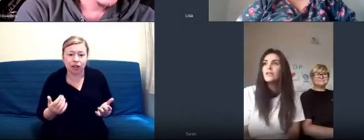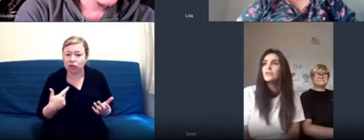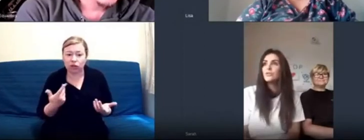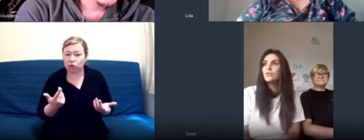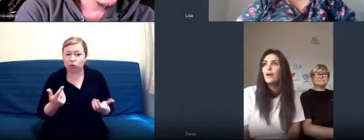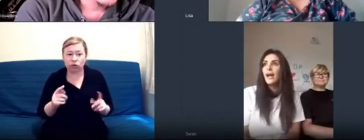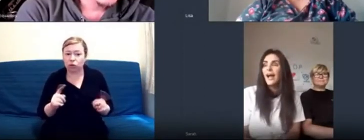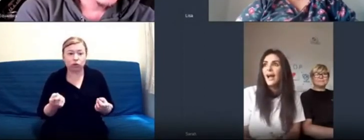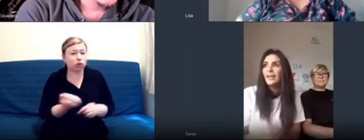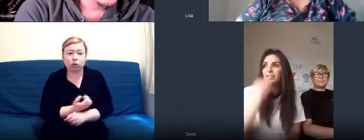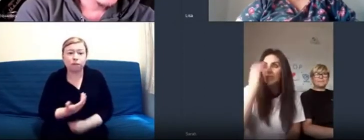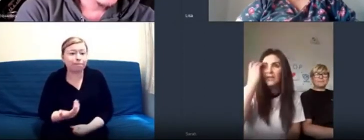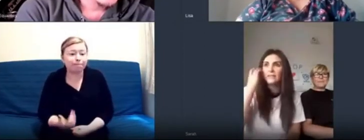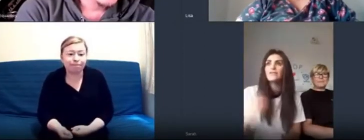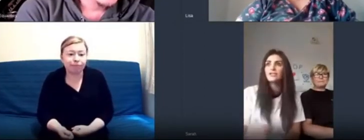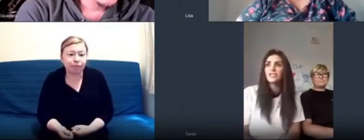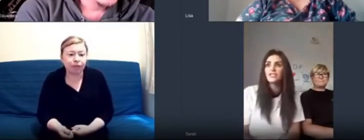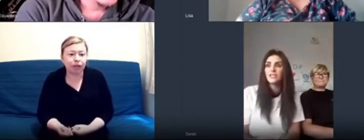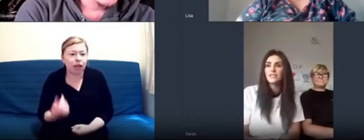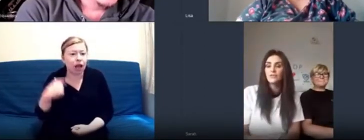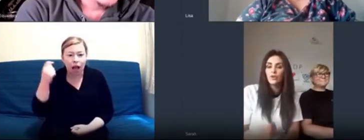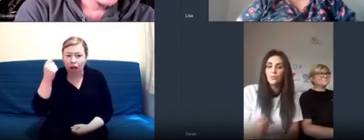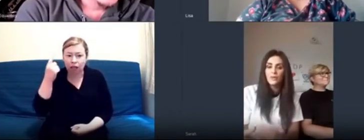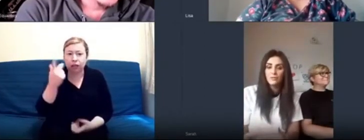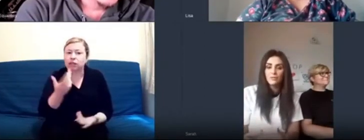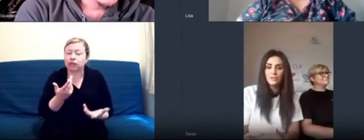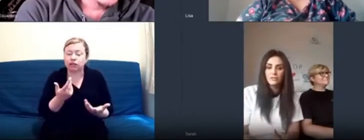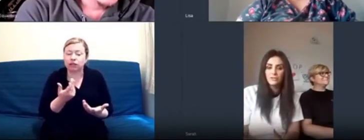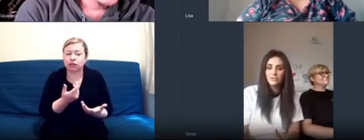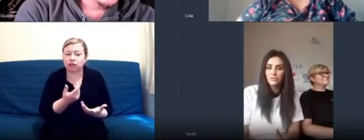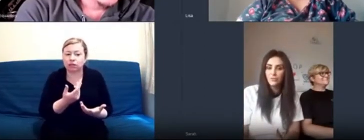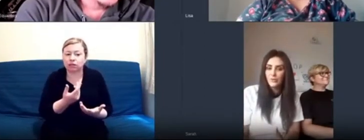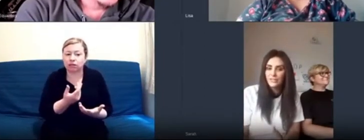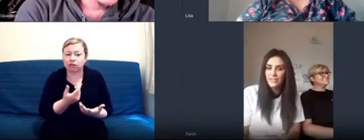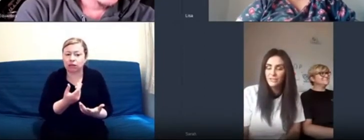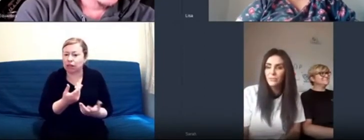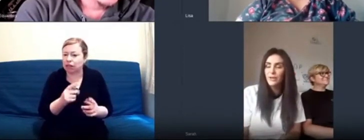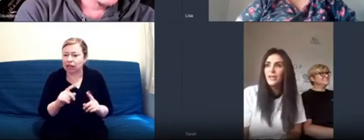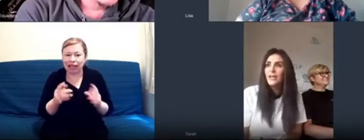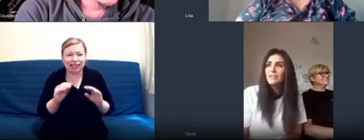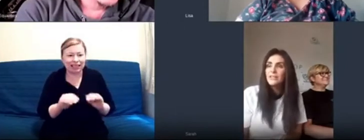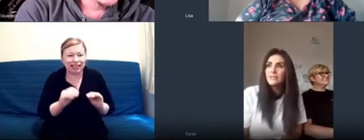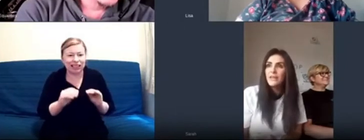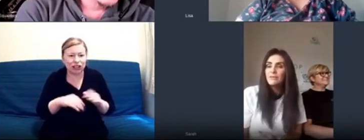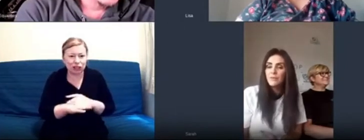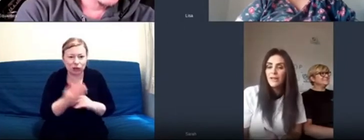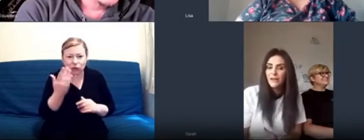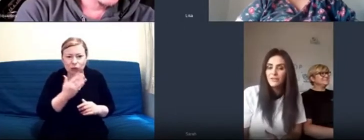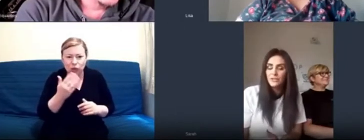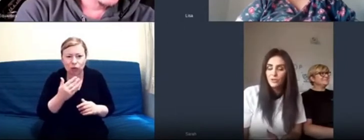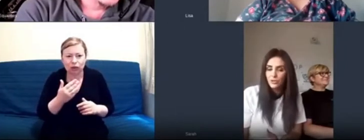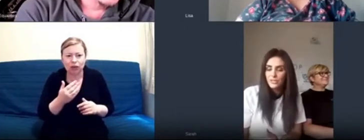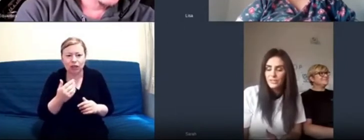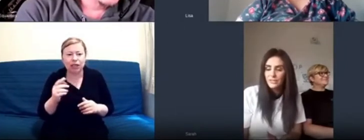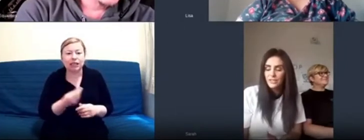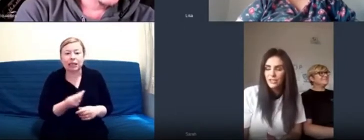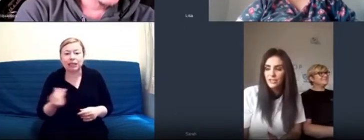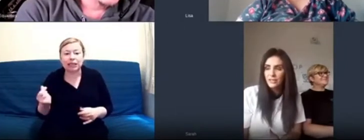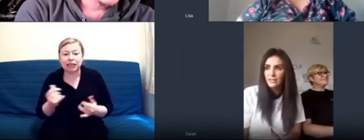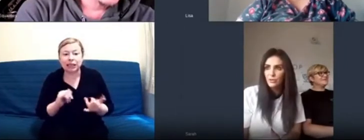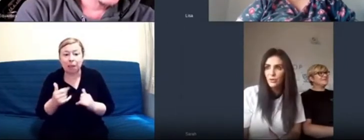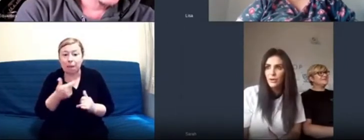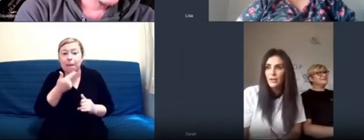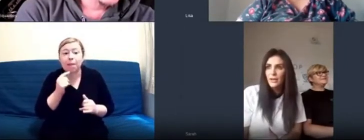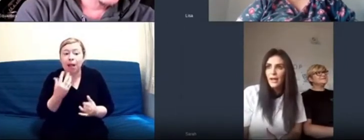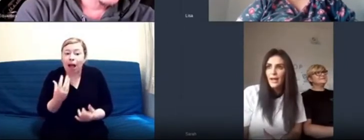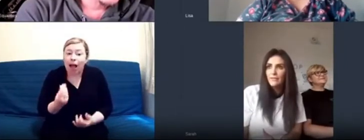do it. So I understand the frustrations of not being able to do home education, but sometimes people have the resources, it's just